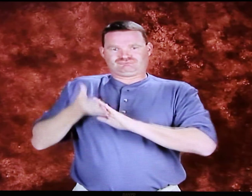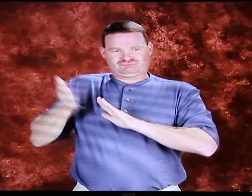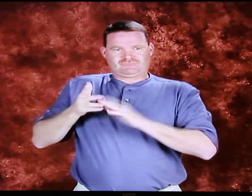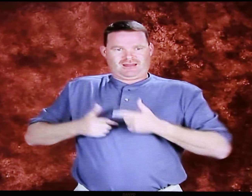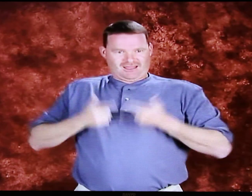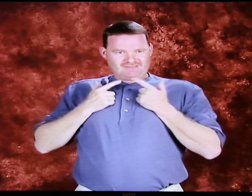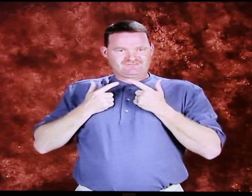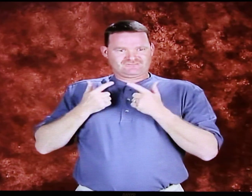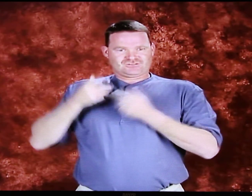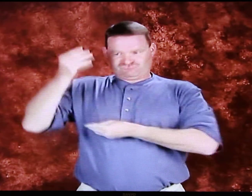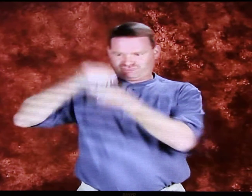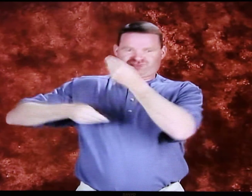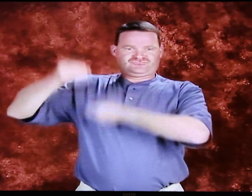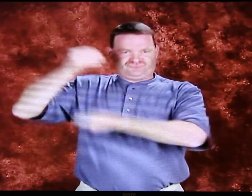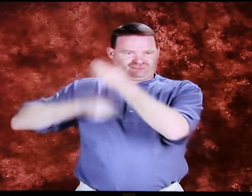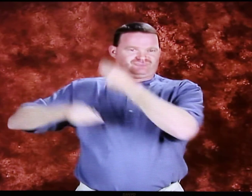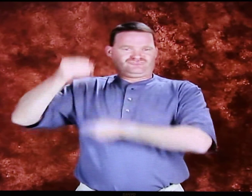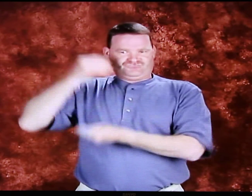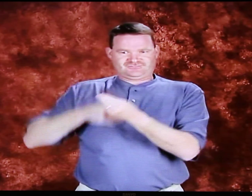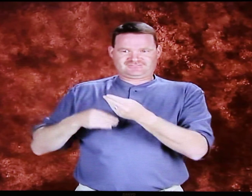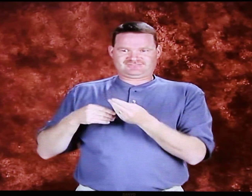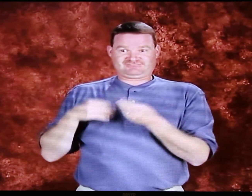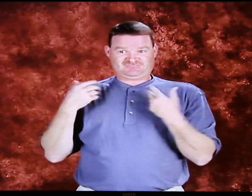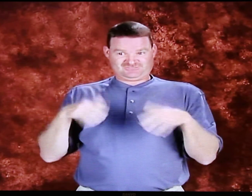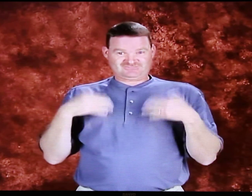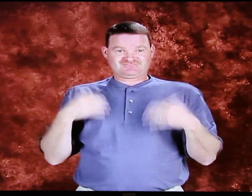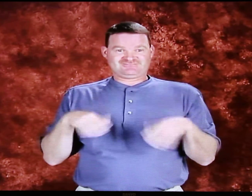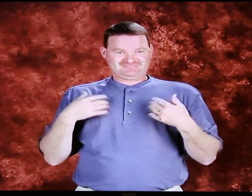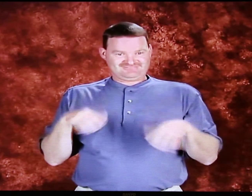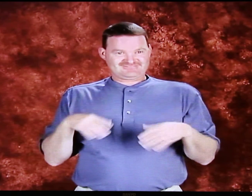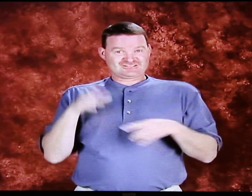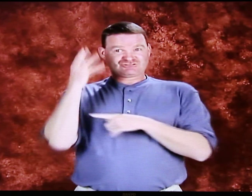Plus, the tree stays alive by making that.